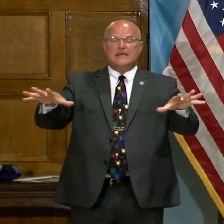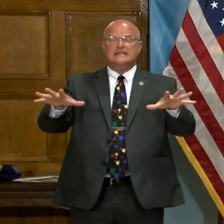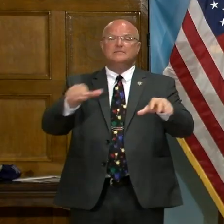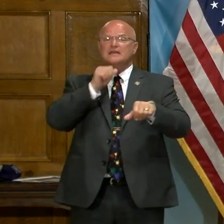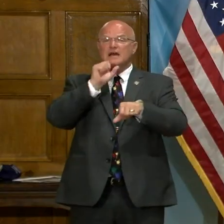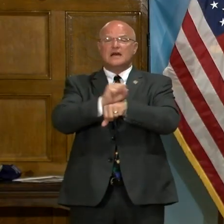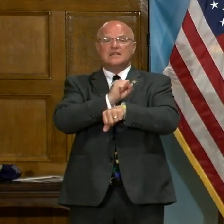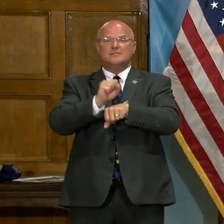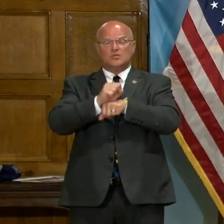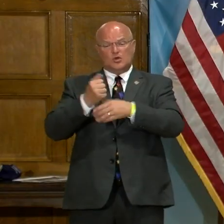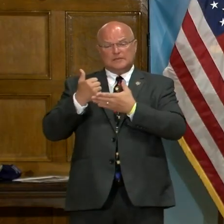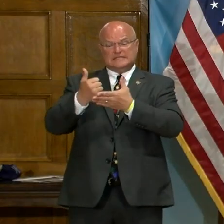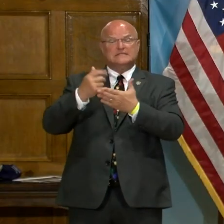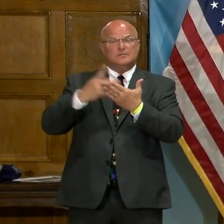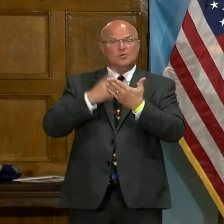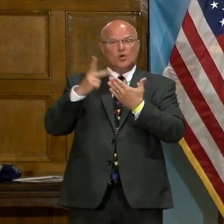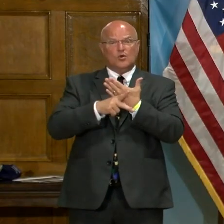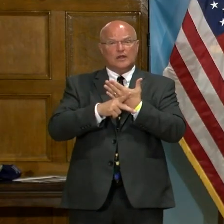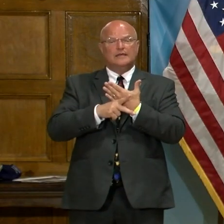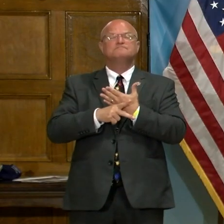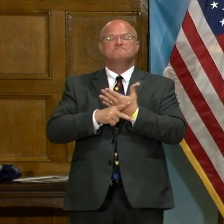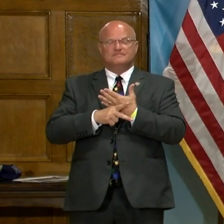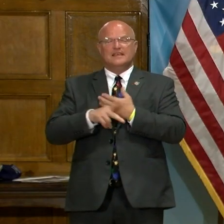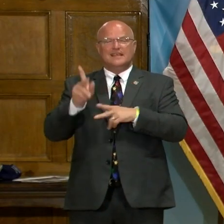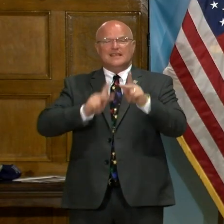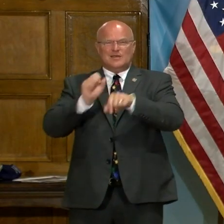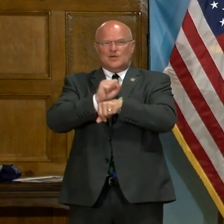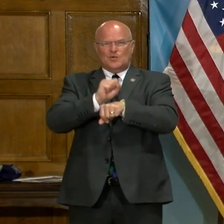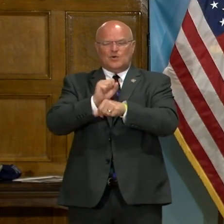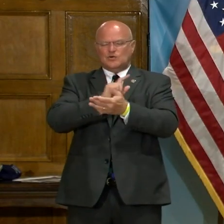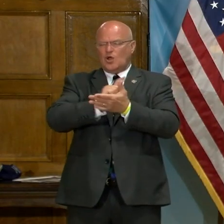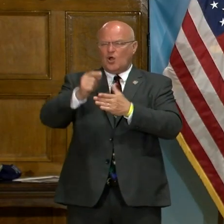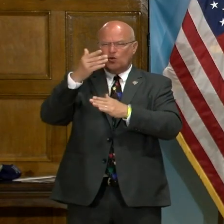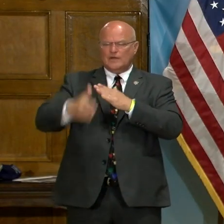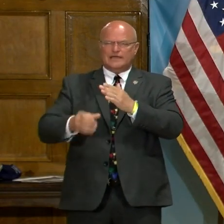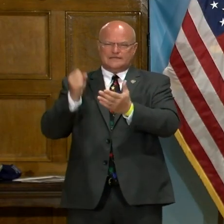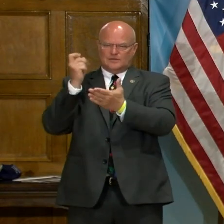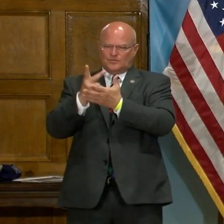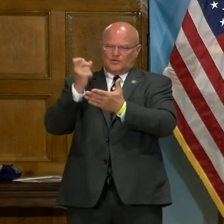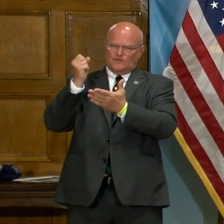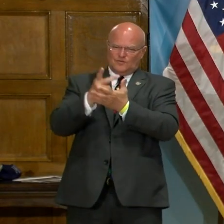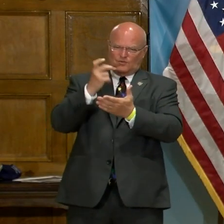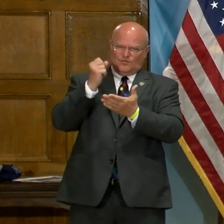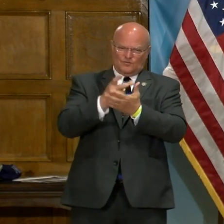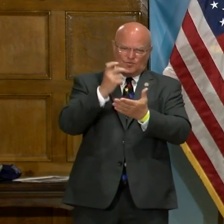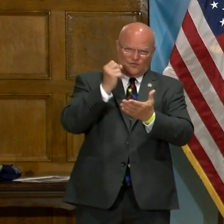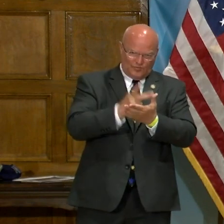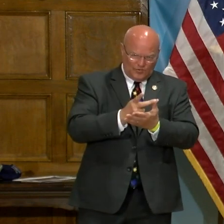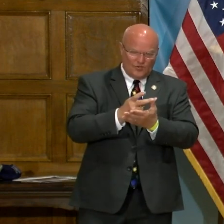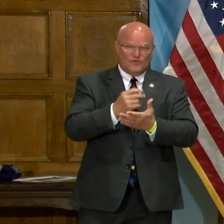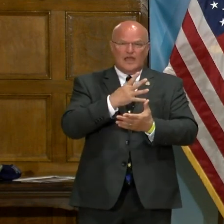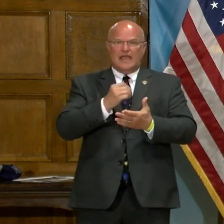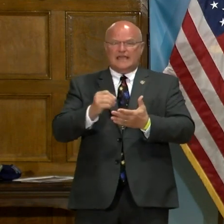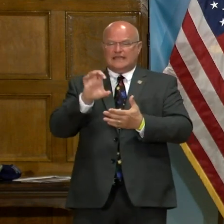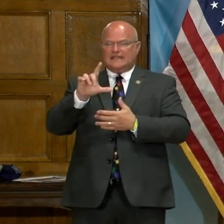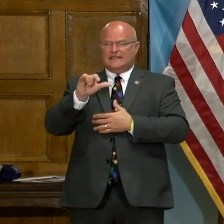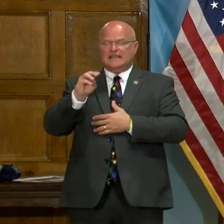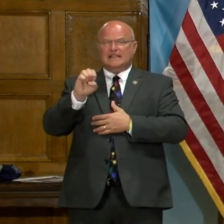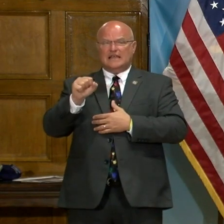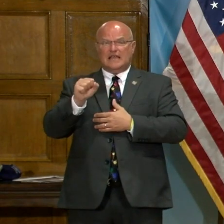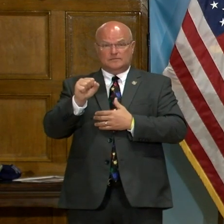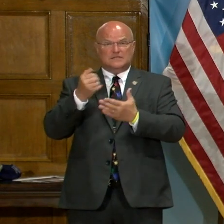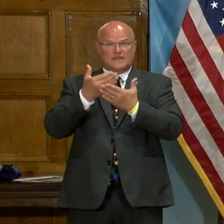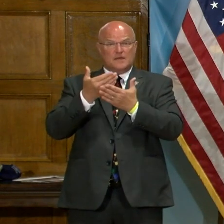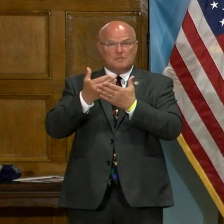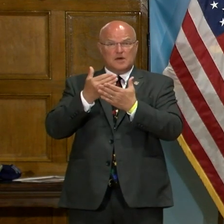Assistance Program, they worked all through the weekend to continue to approve and get the claimants the money